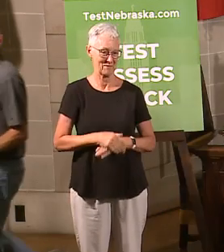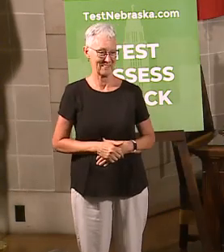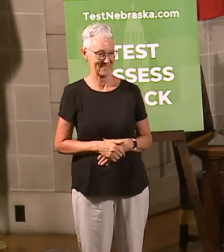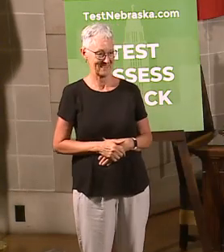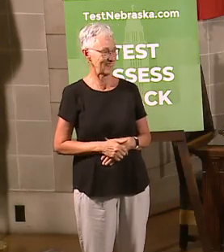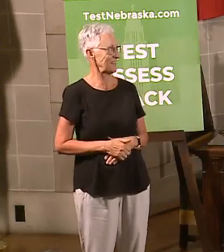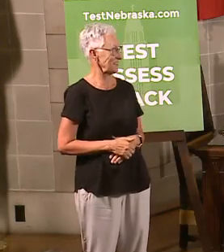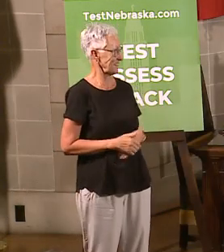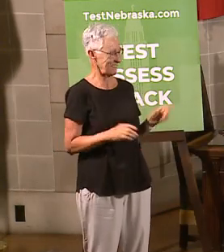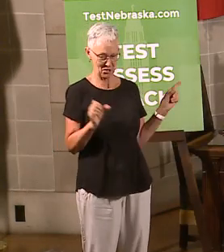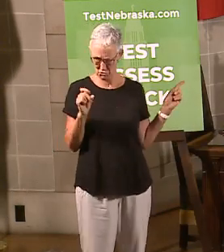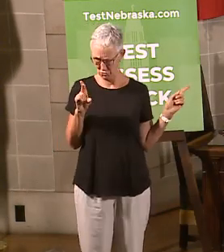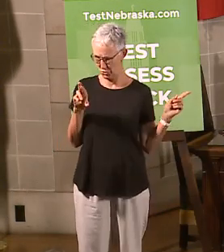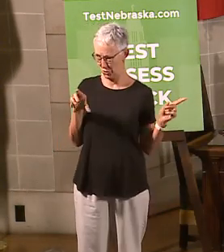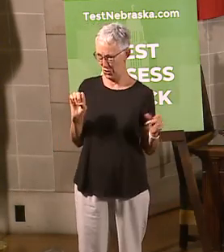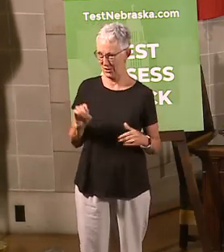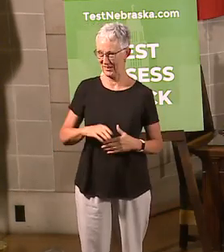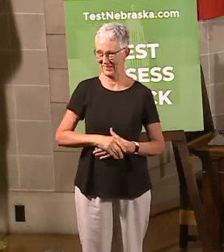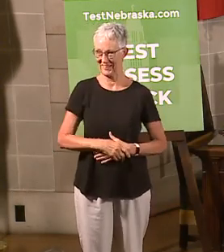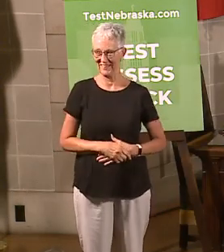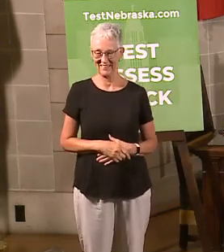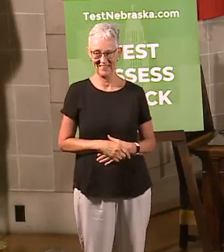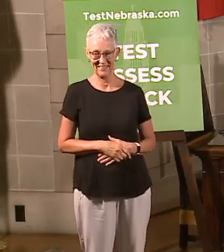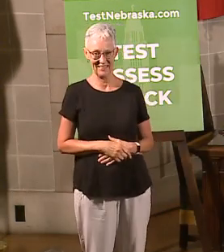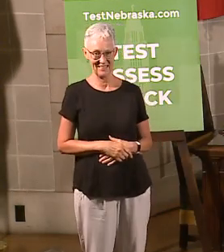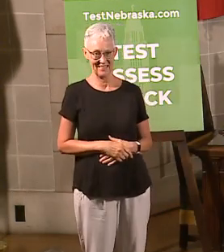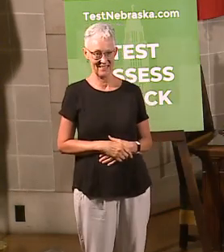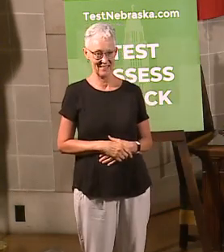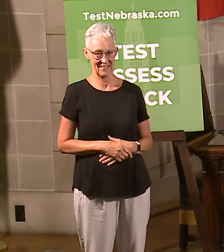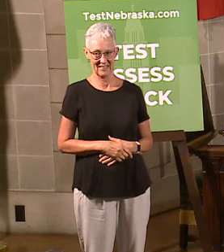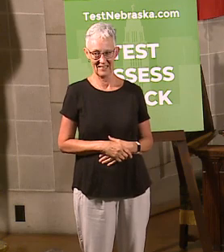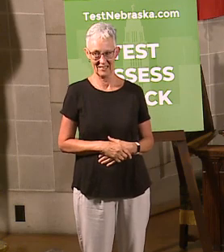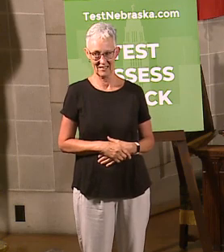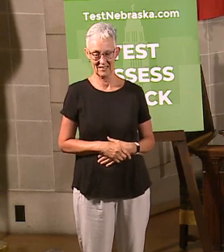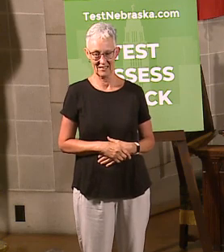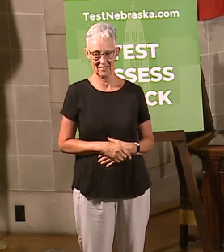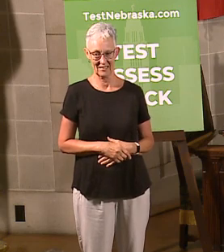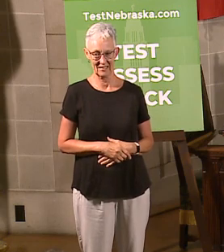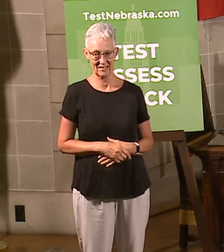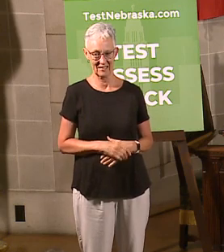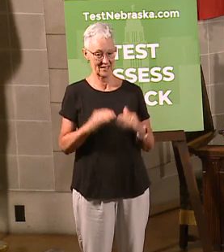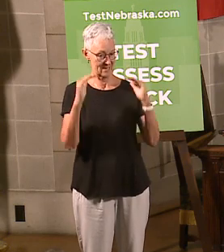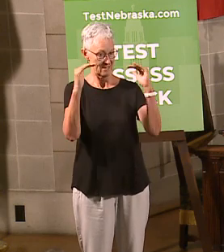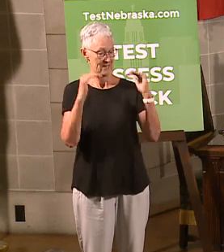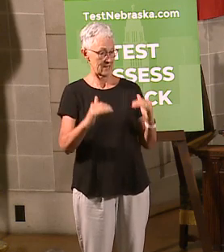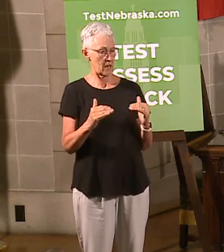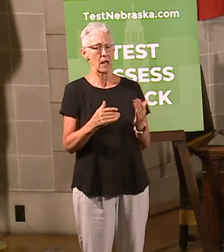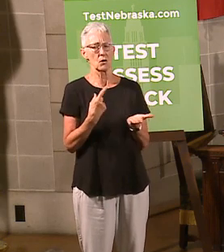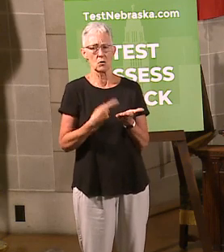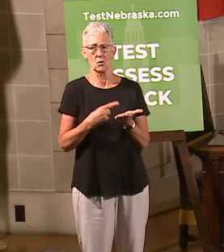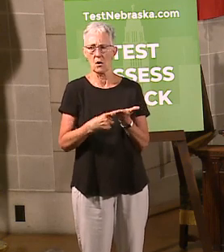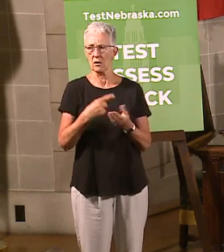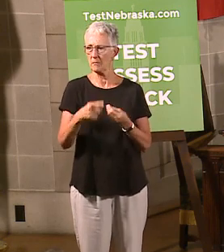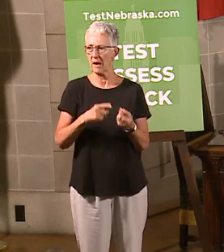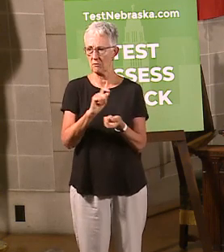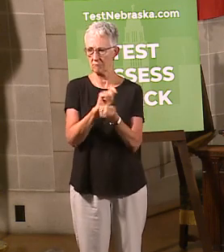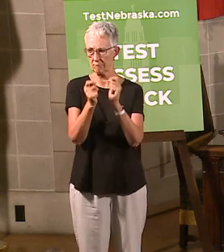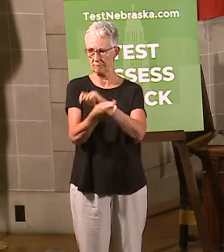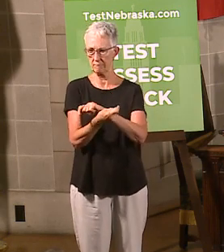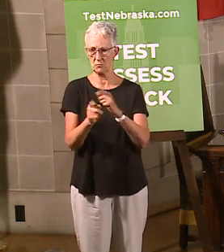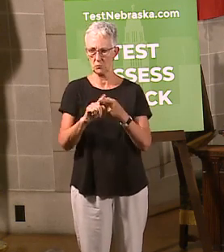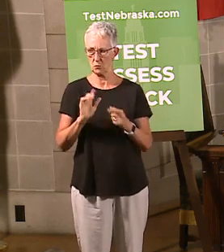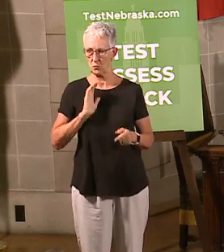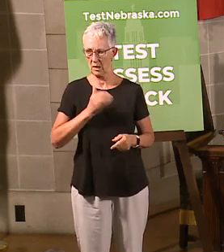Sure it is, Mike, sure it is. All right, next. We're going to talk about the changes we're making to the directed health